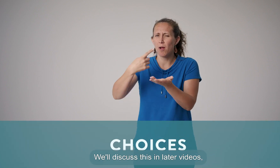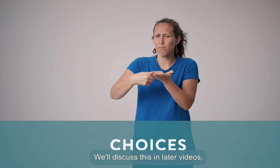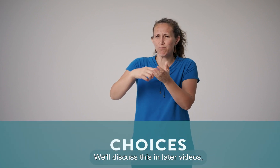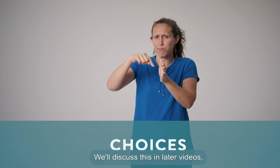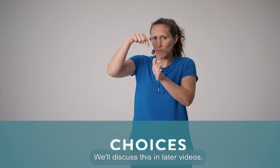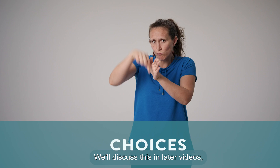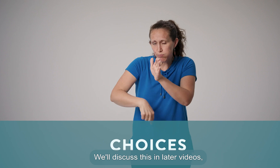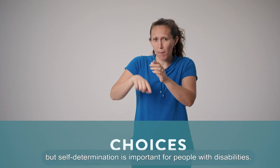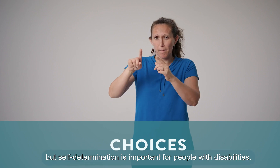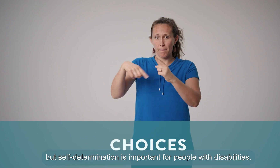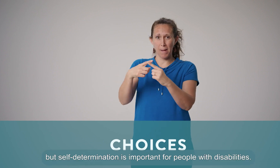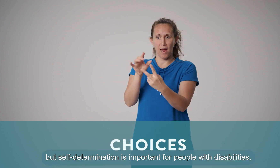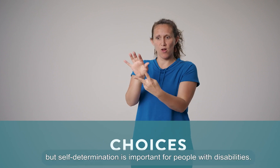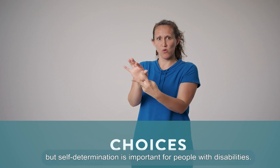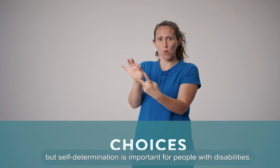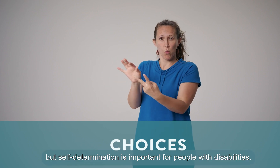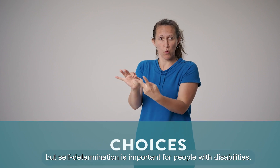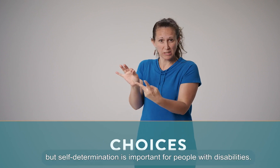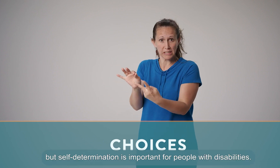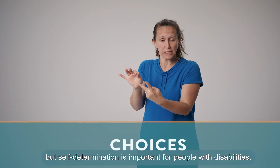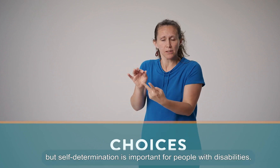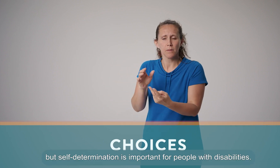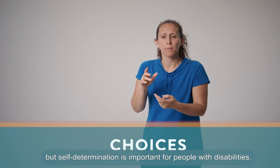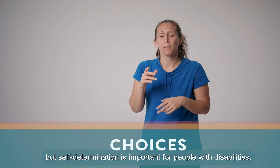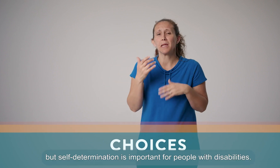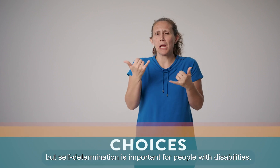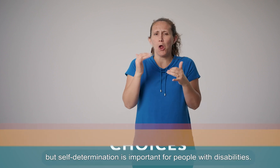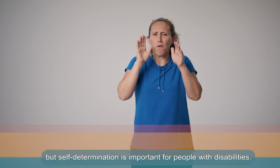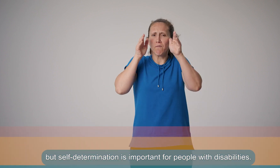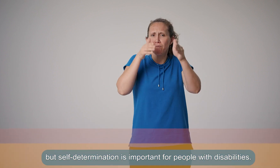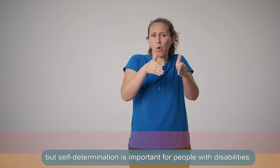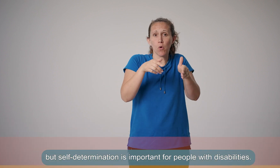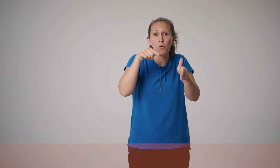later videos, but self-determination is important for people with disabilities.